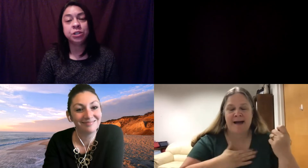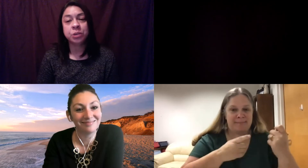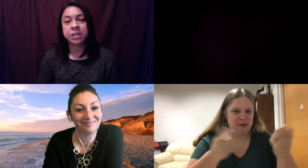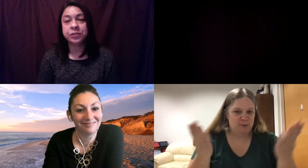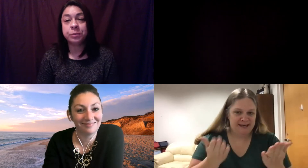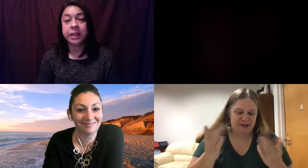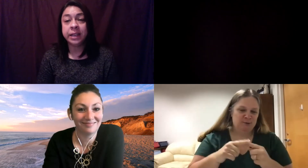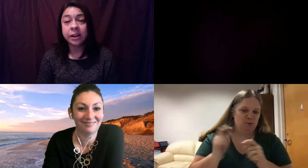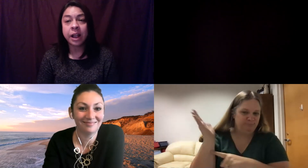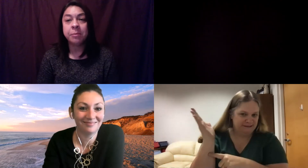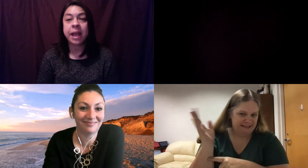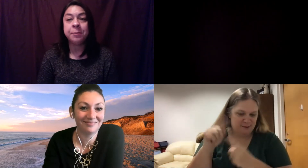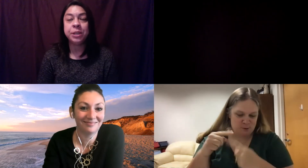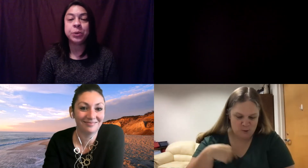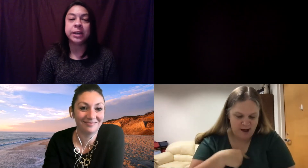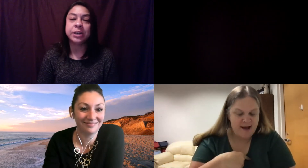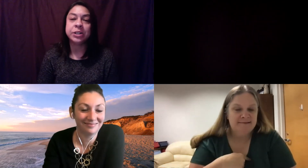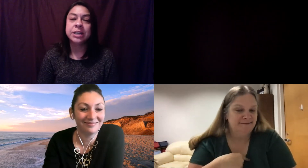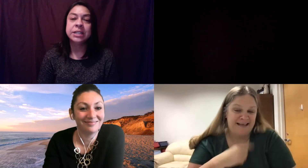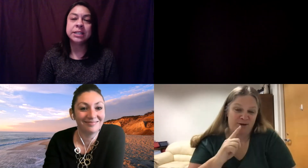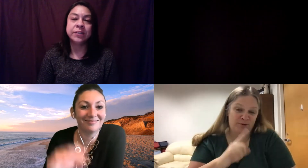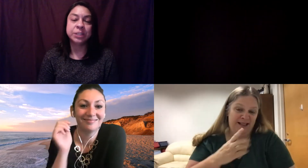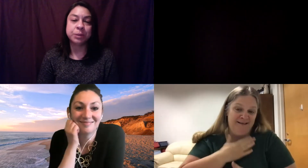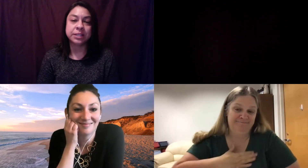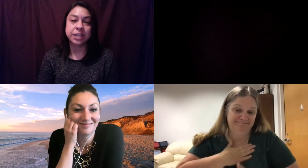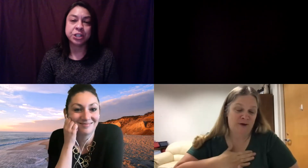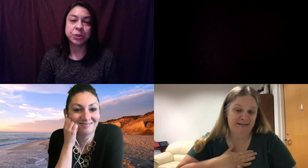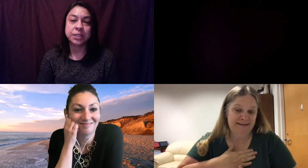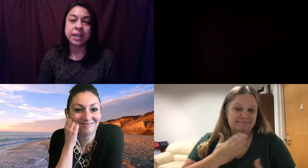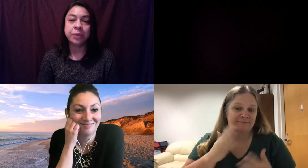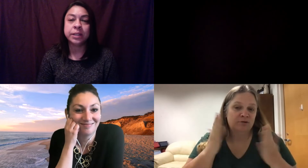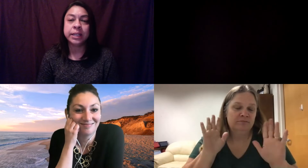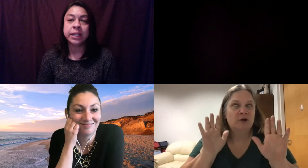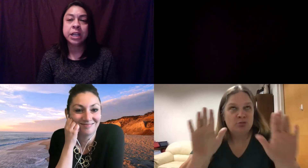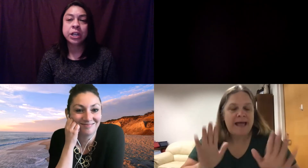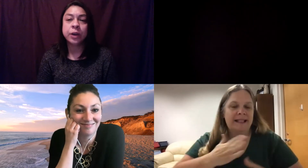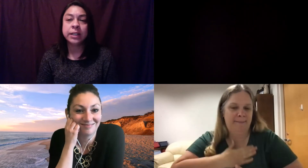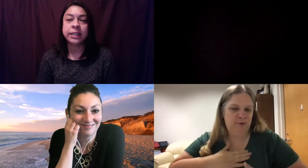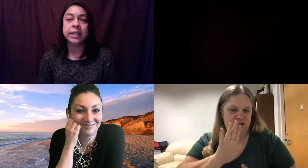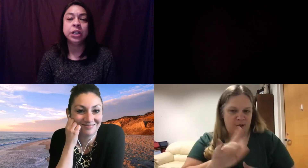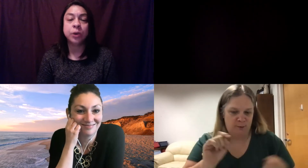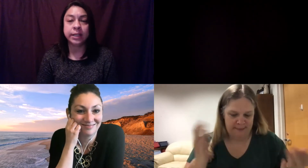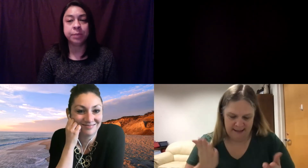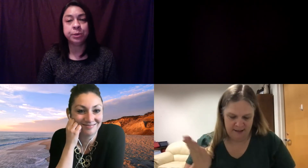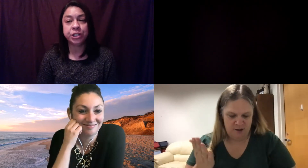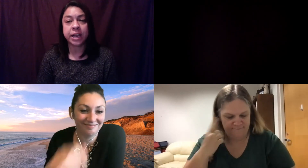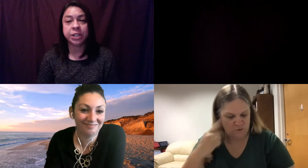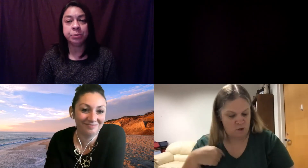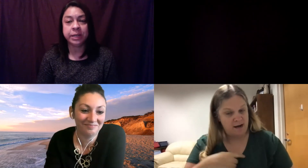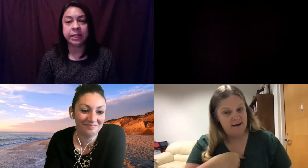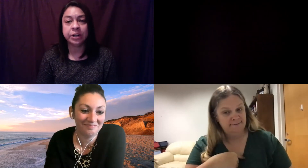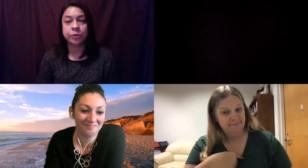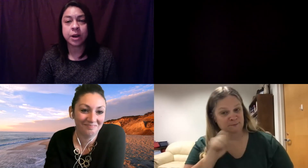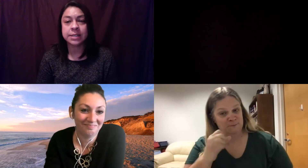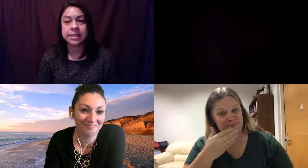thank you so much for being here. I'm happy you were here to give this presentation to us, and I really greatly appreciate you